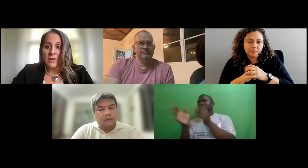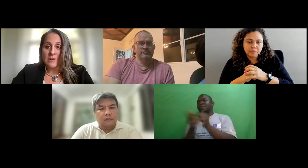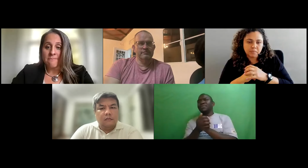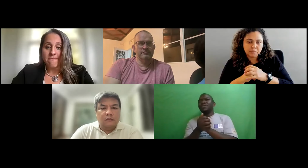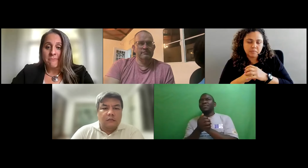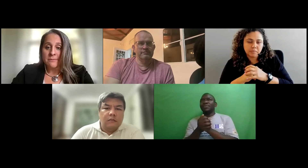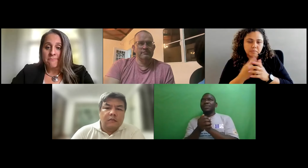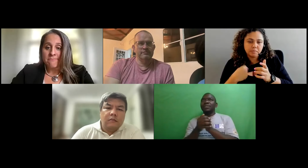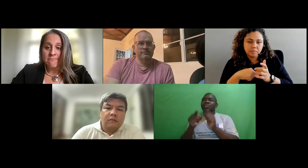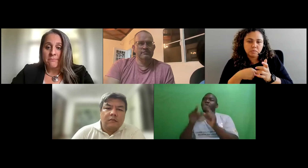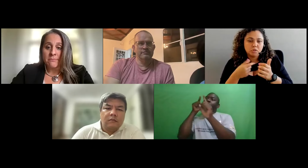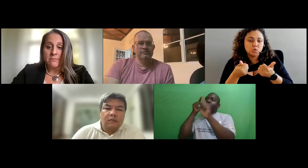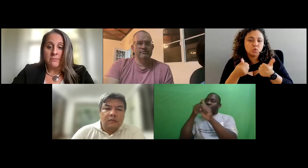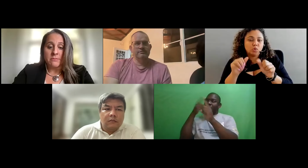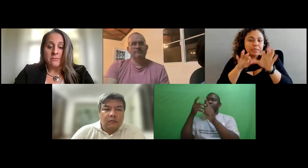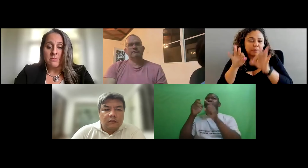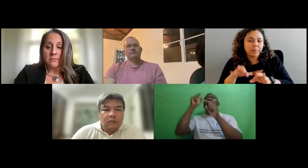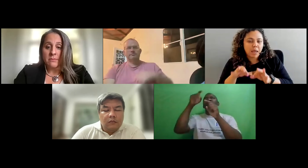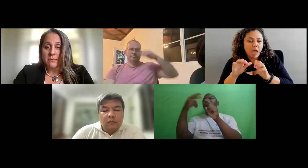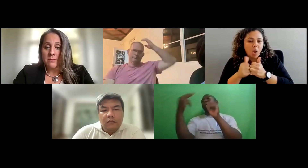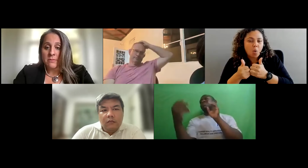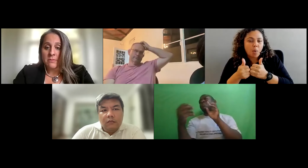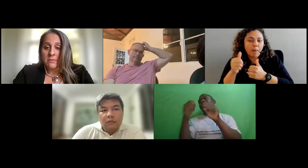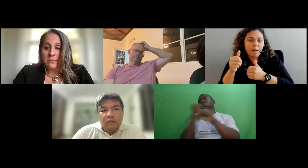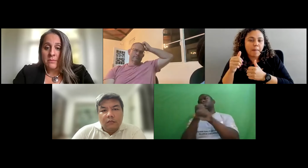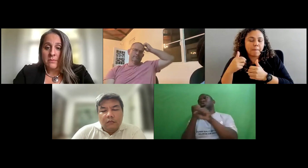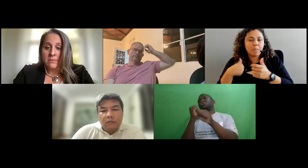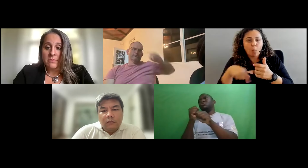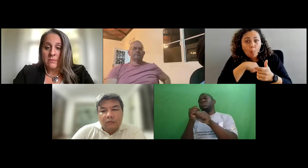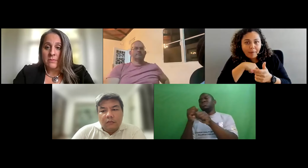I will just try to explain how we've managed to